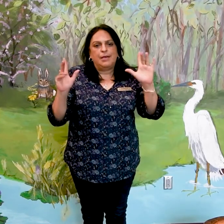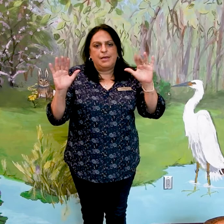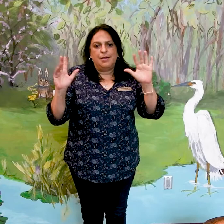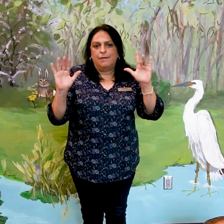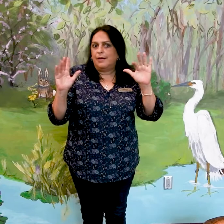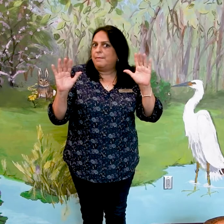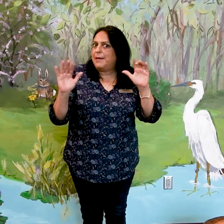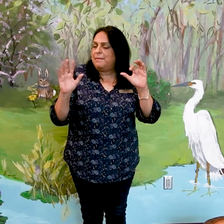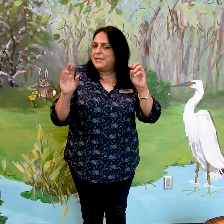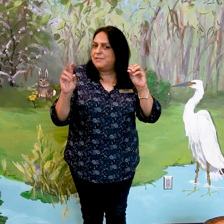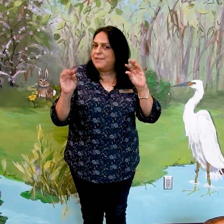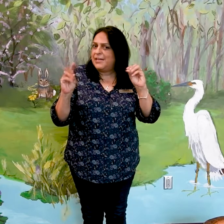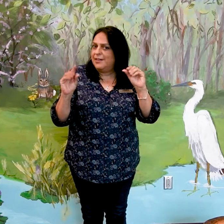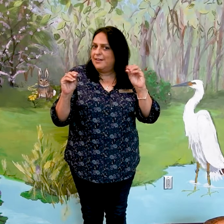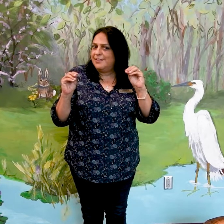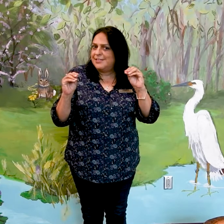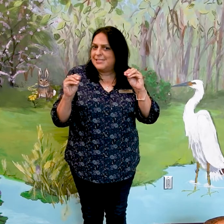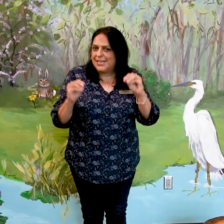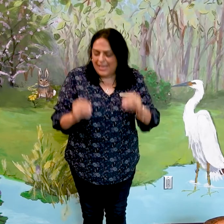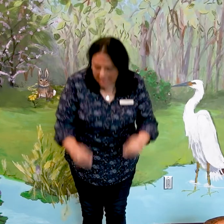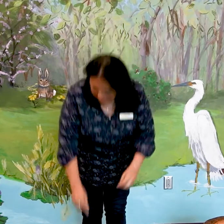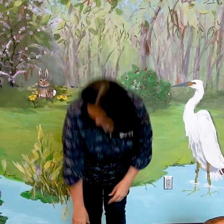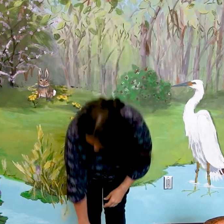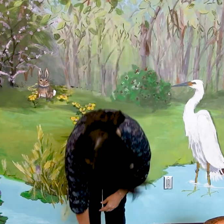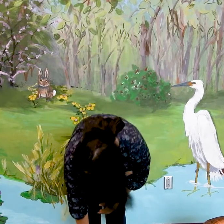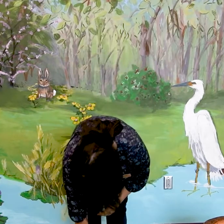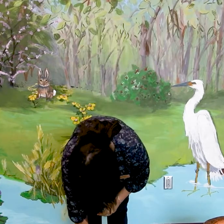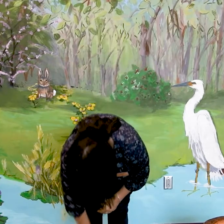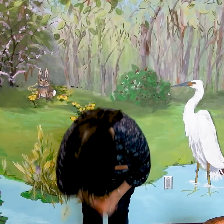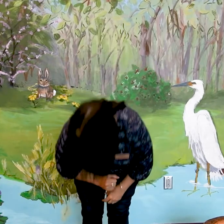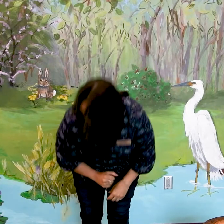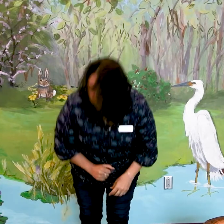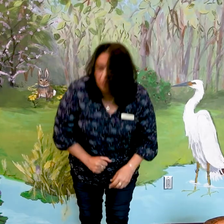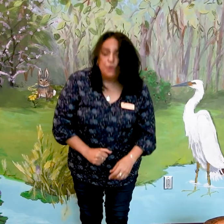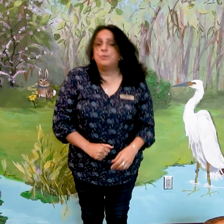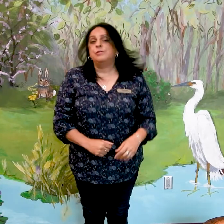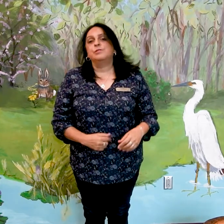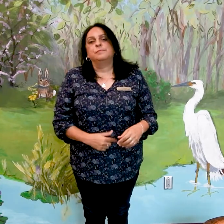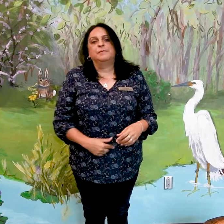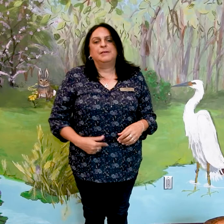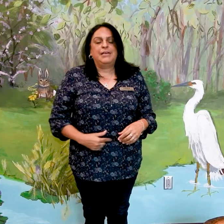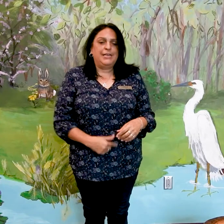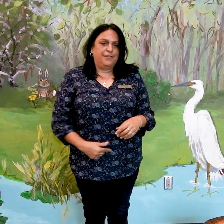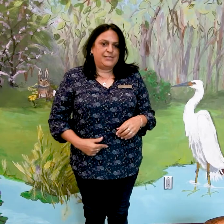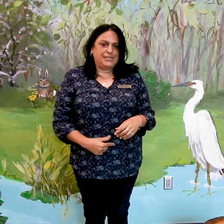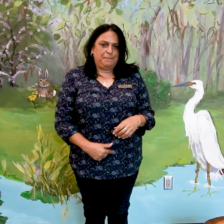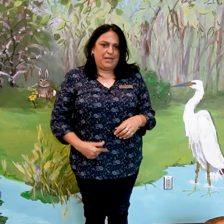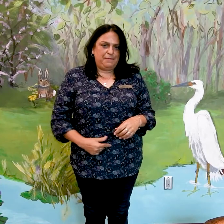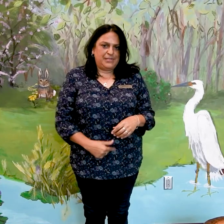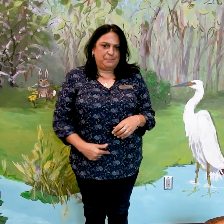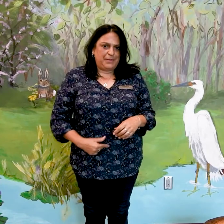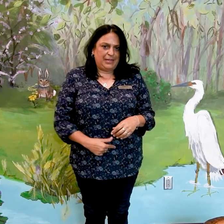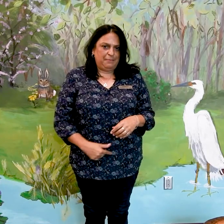Here are the baby's fingers, and here are the baby's toes. Here is the baby's belly